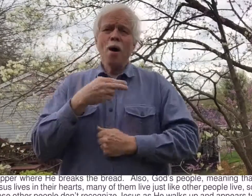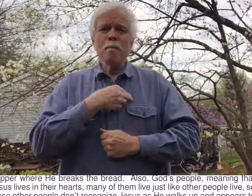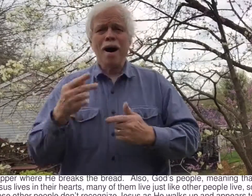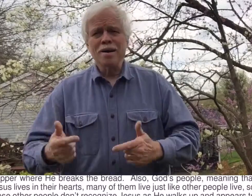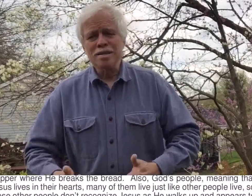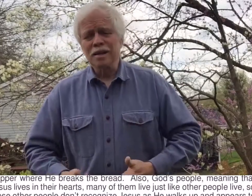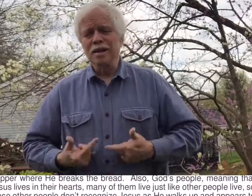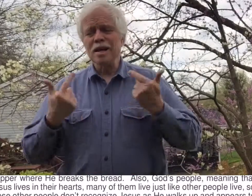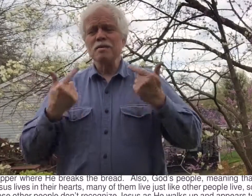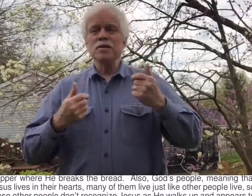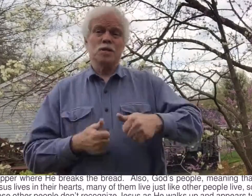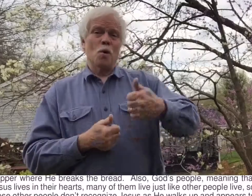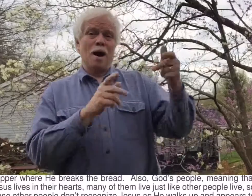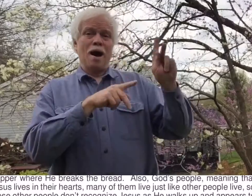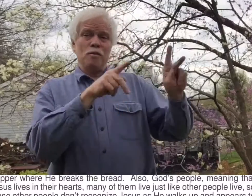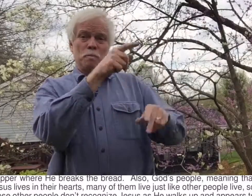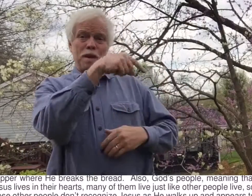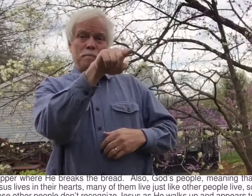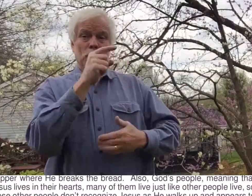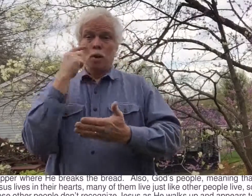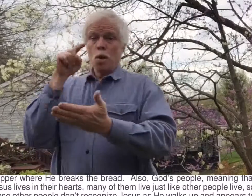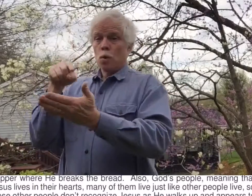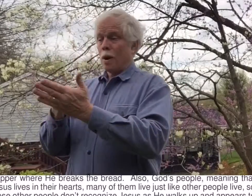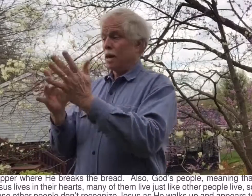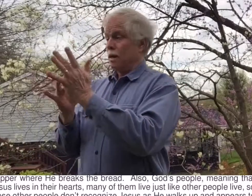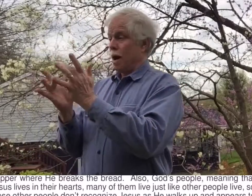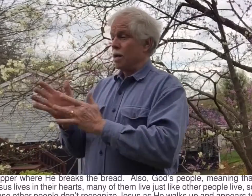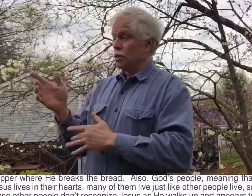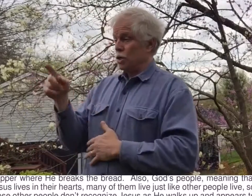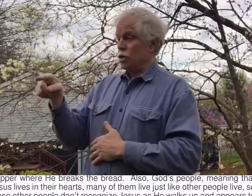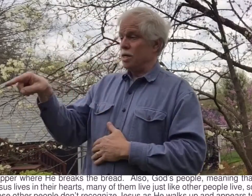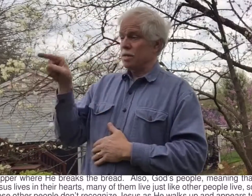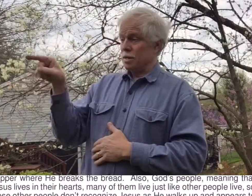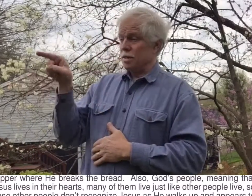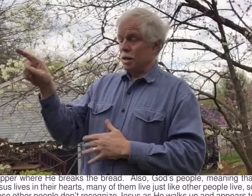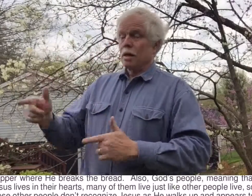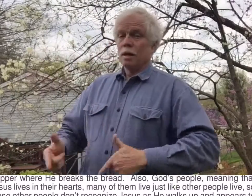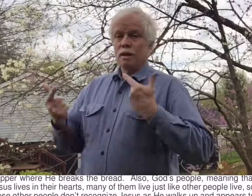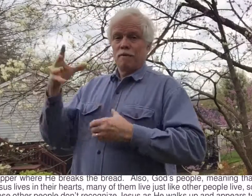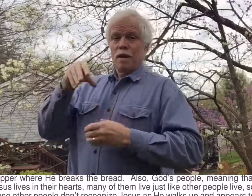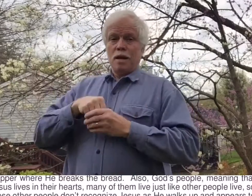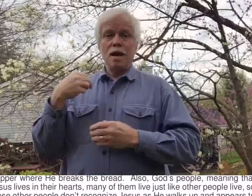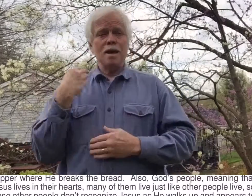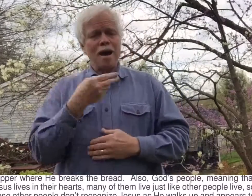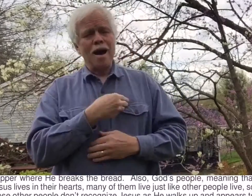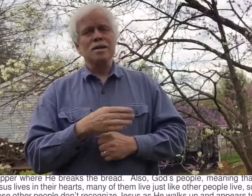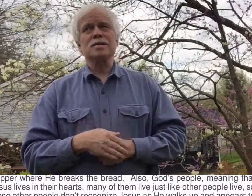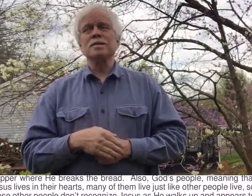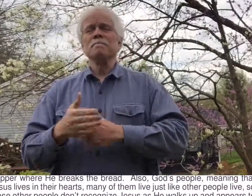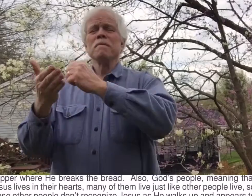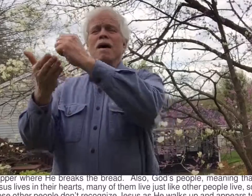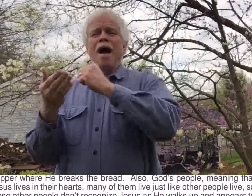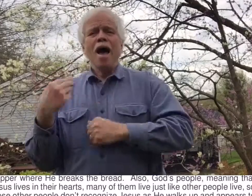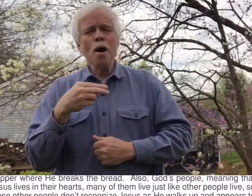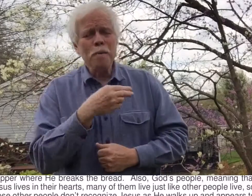Help us live so other people recognize Jesus living in us. Help